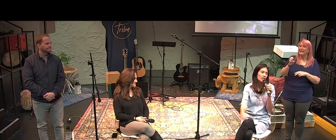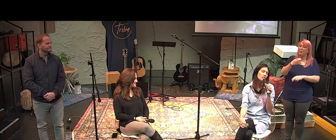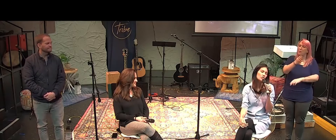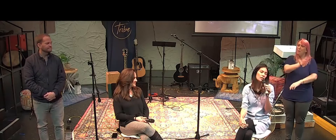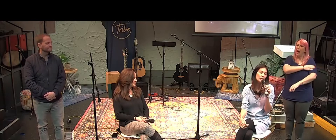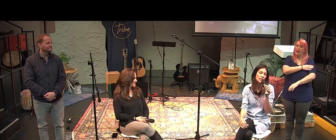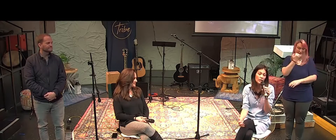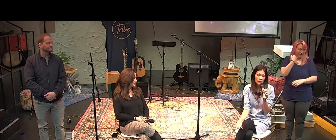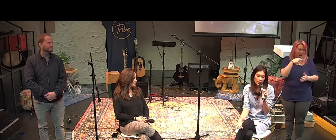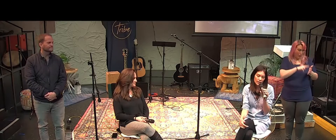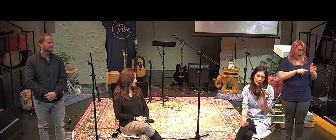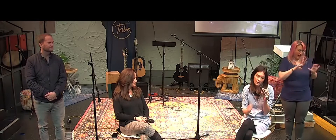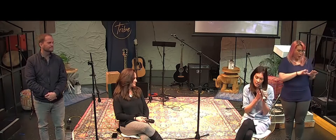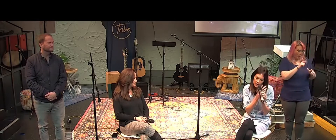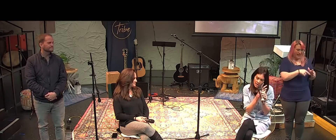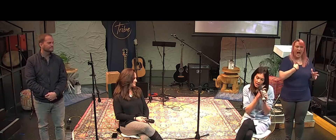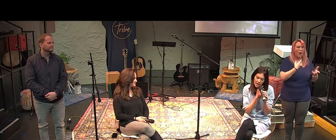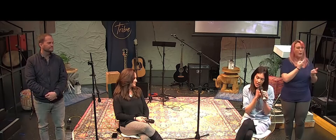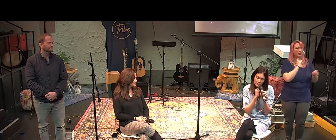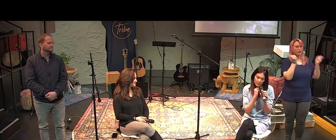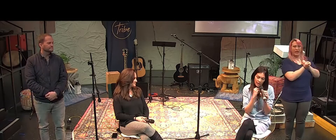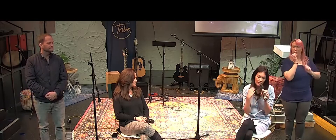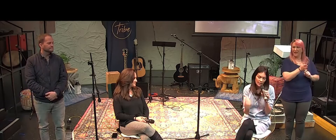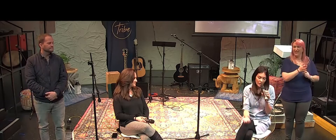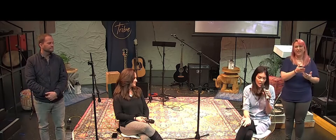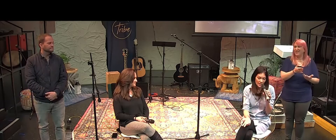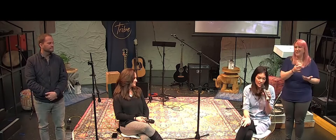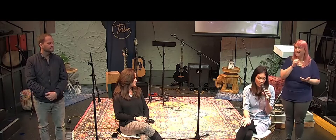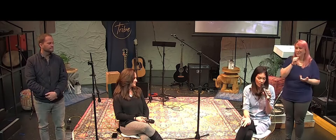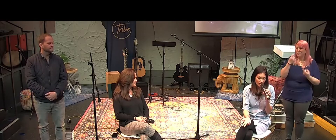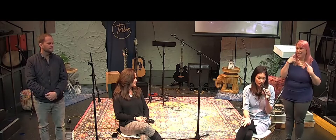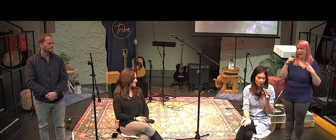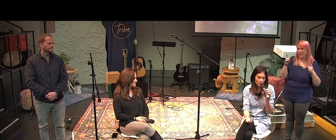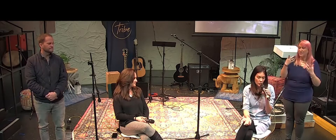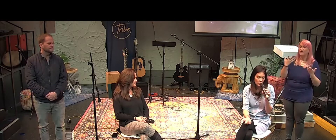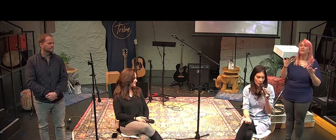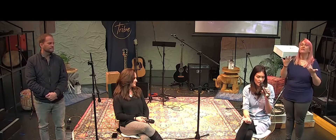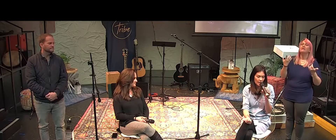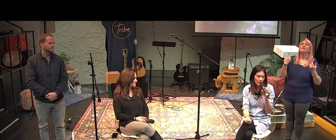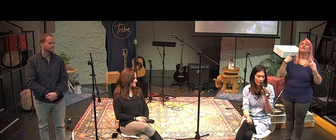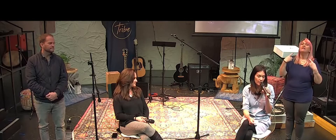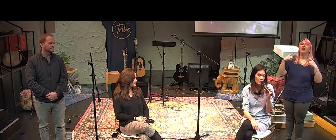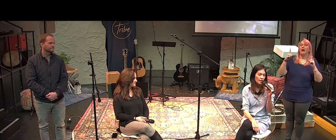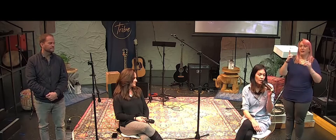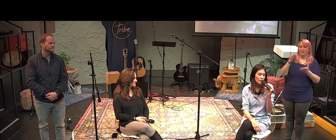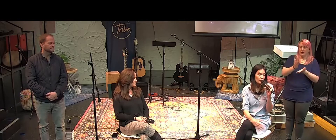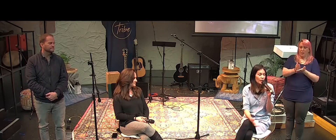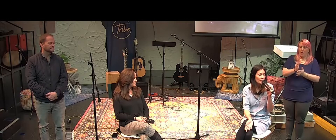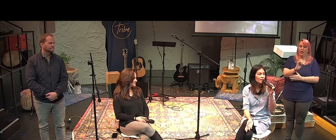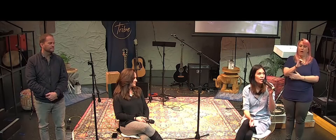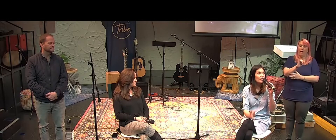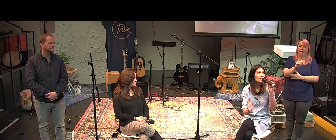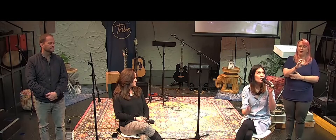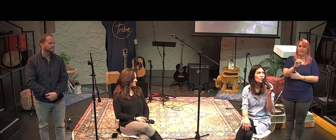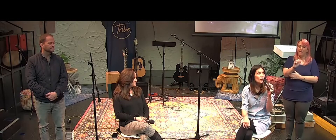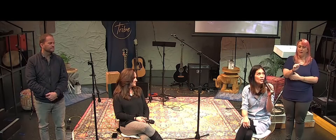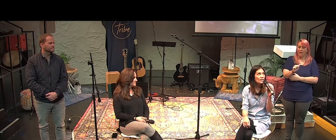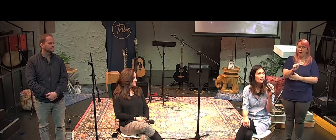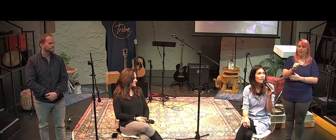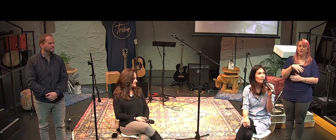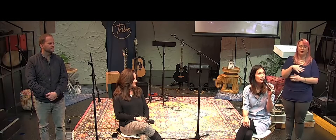that'll change me, and it wouldn't. And I finally rested on the scripture in Isaiah. Rest, it